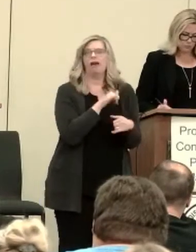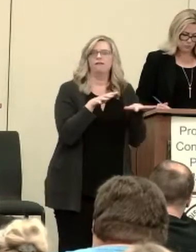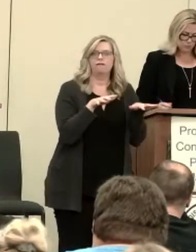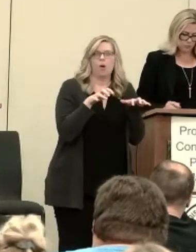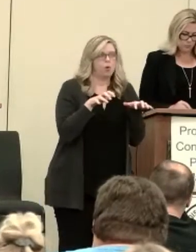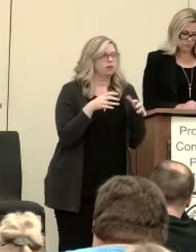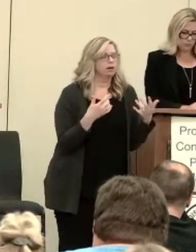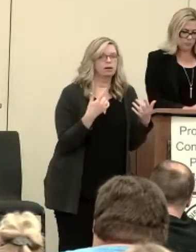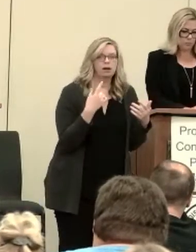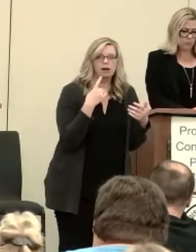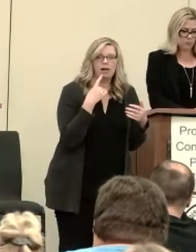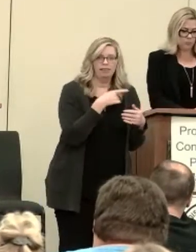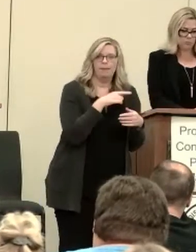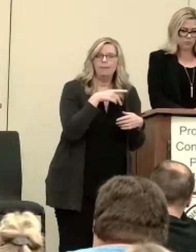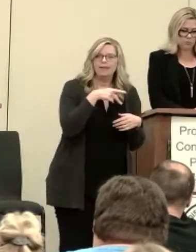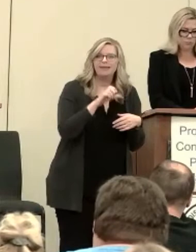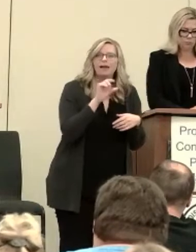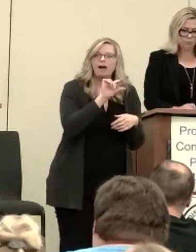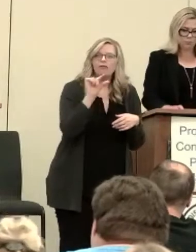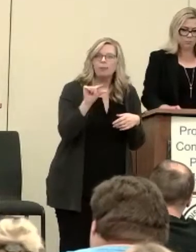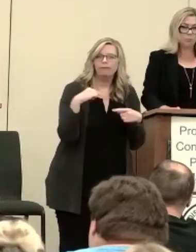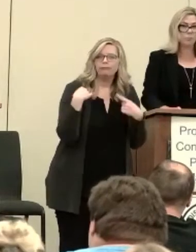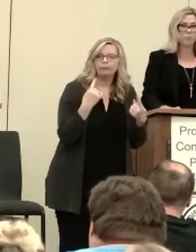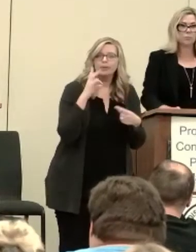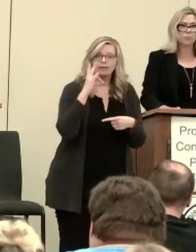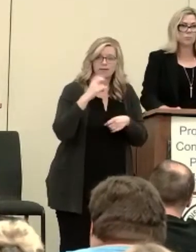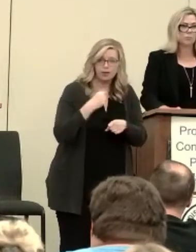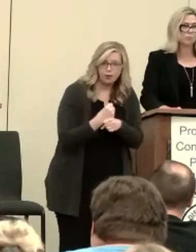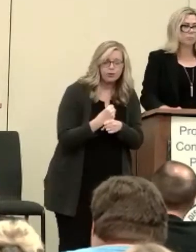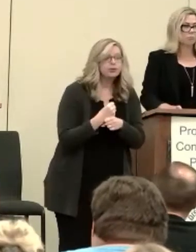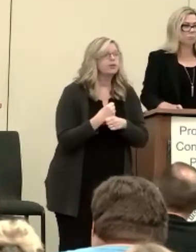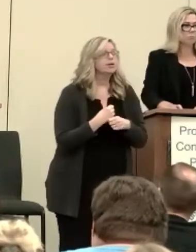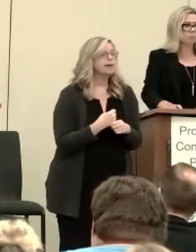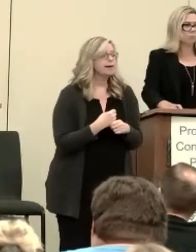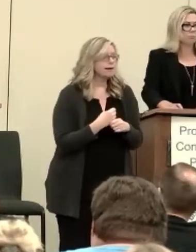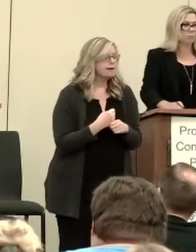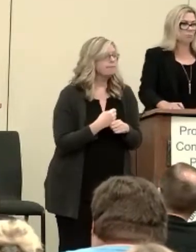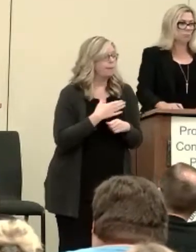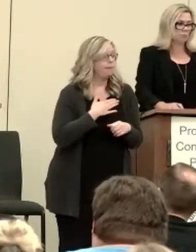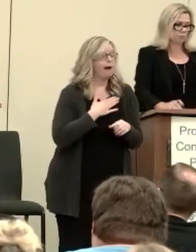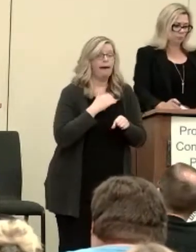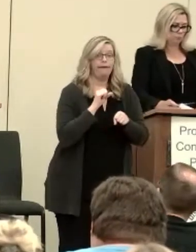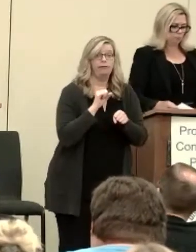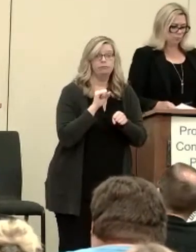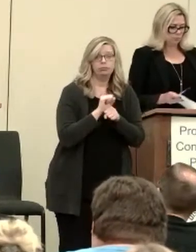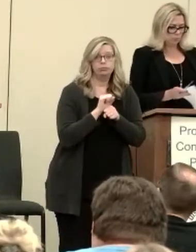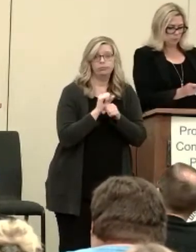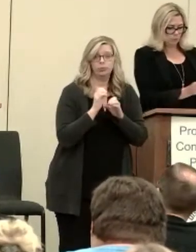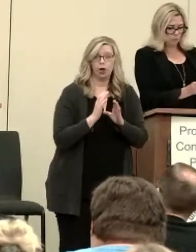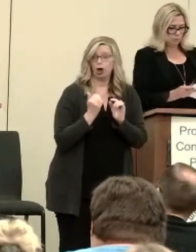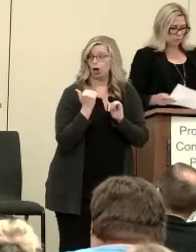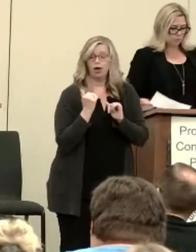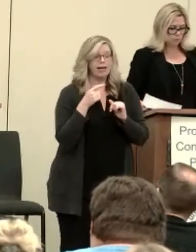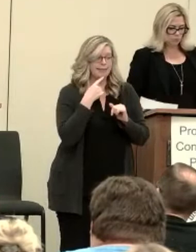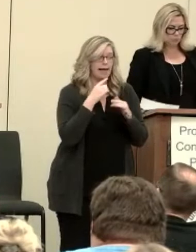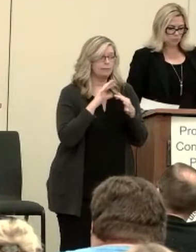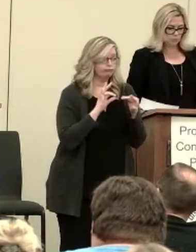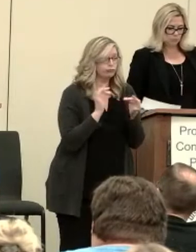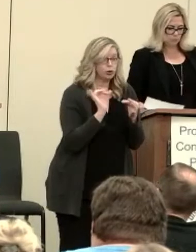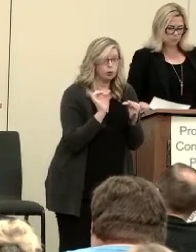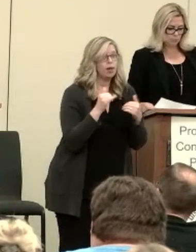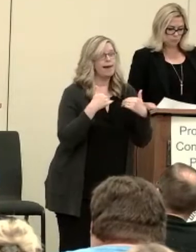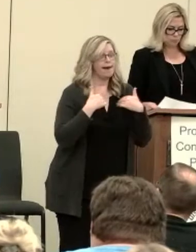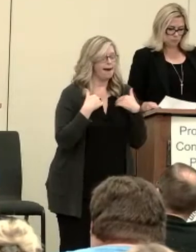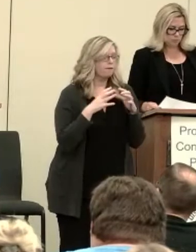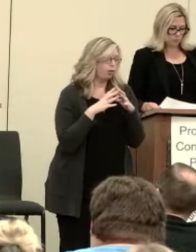years. And we know, as my colleague has said here, we've had lots of conversations with